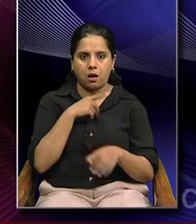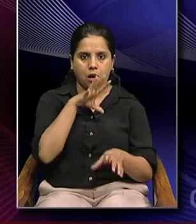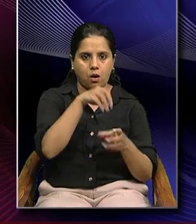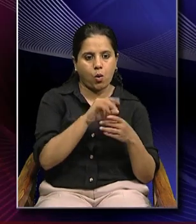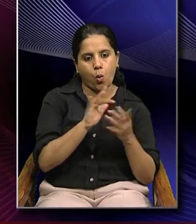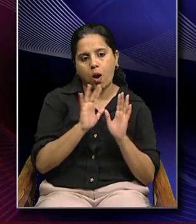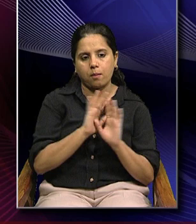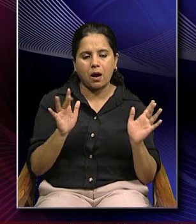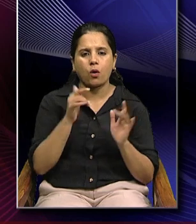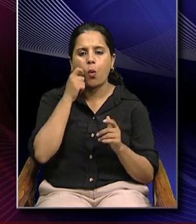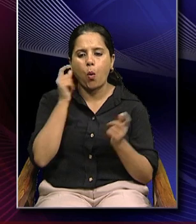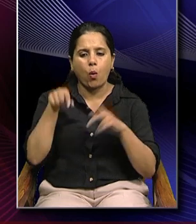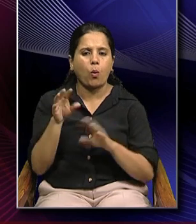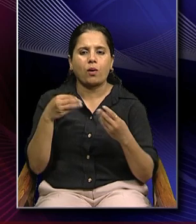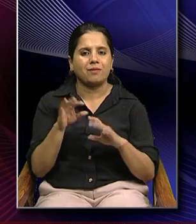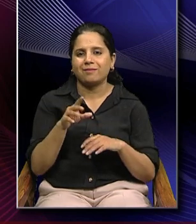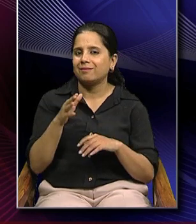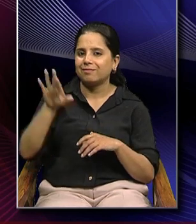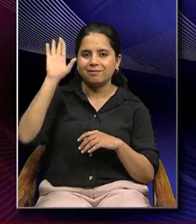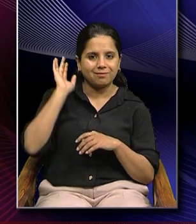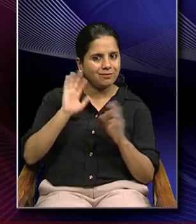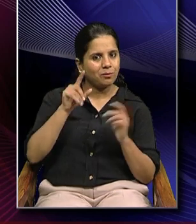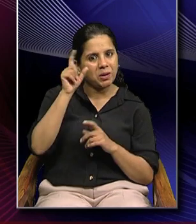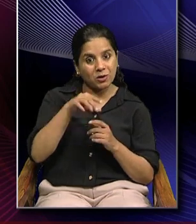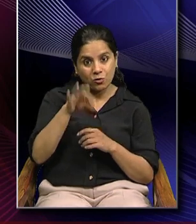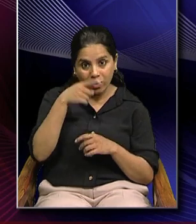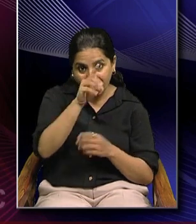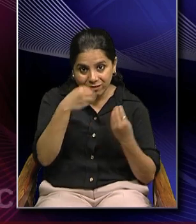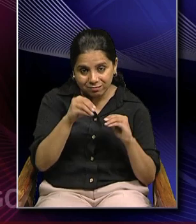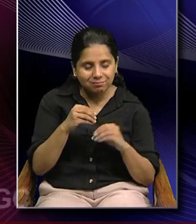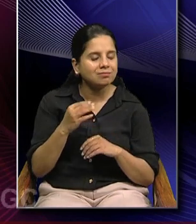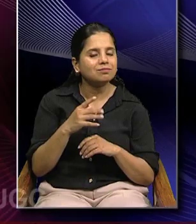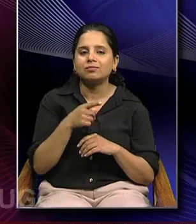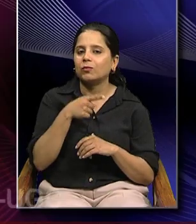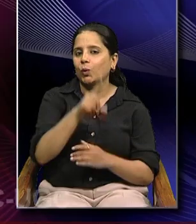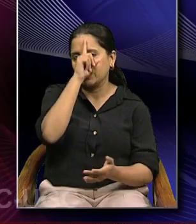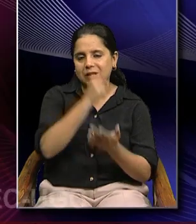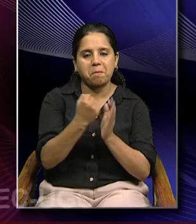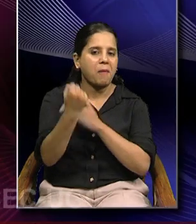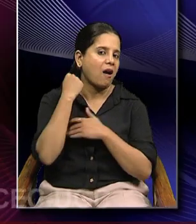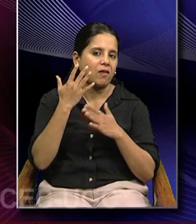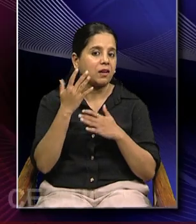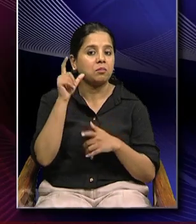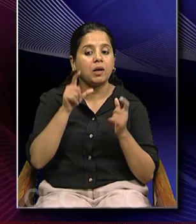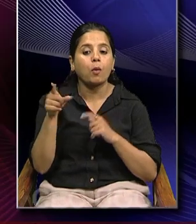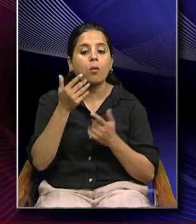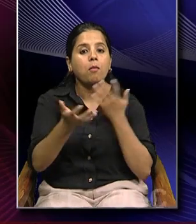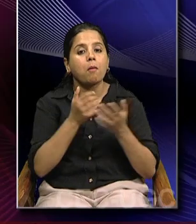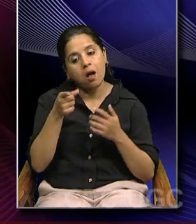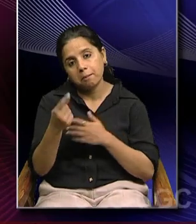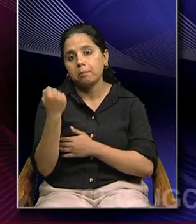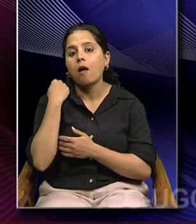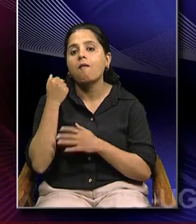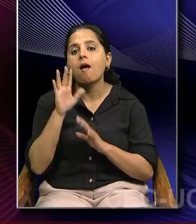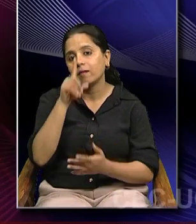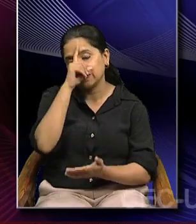online only. Gone are the days when marketers had a choice, that they used to decide that yes, we will be selling online only or offline